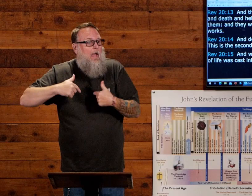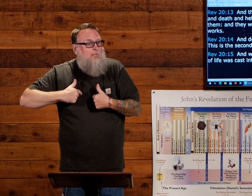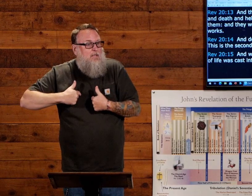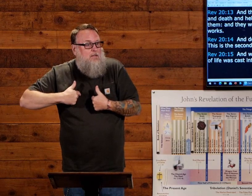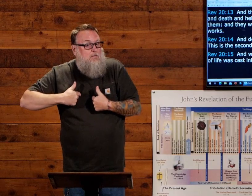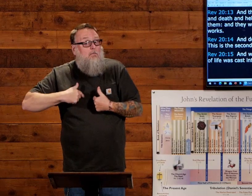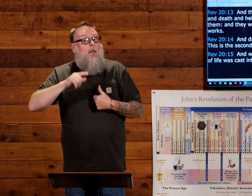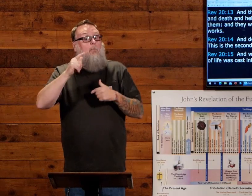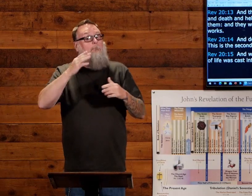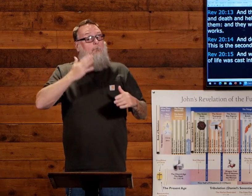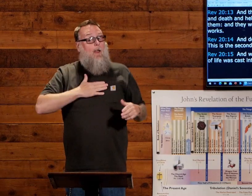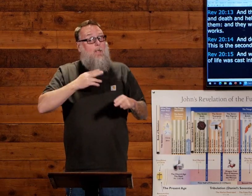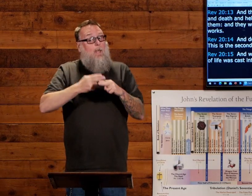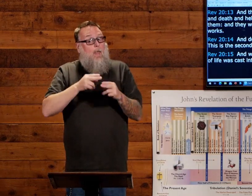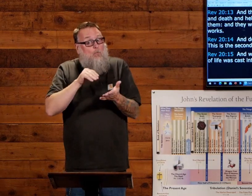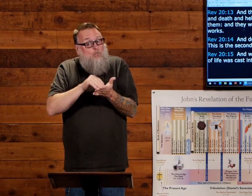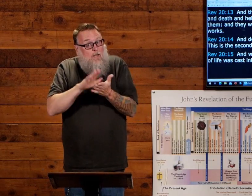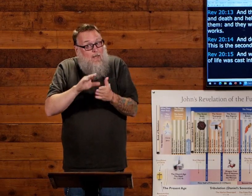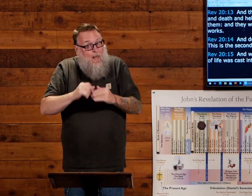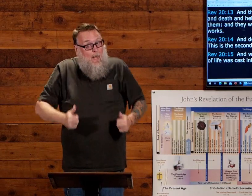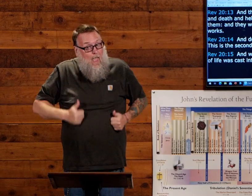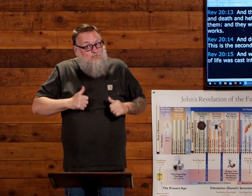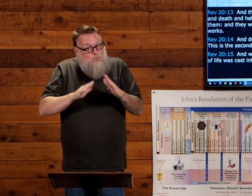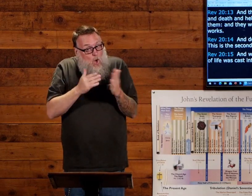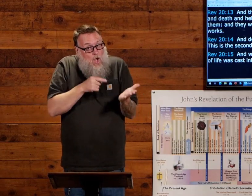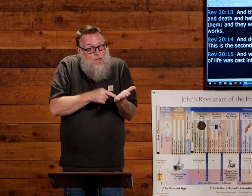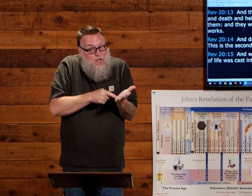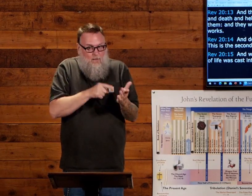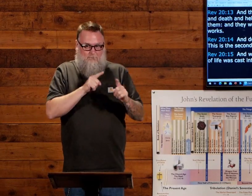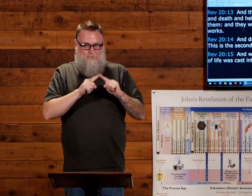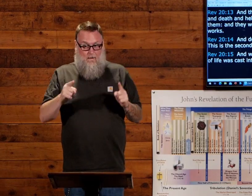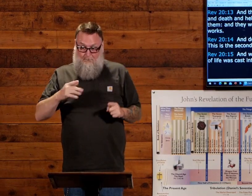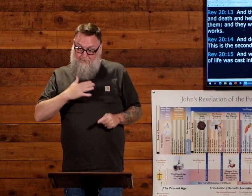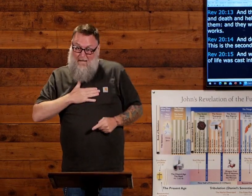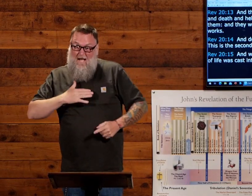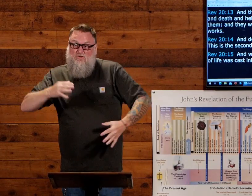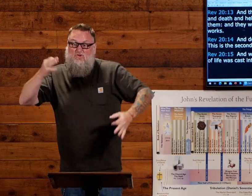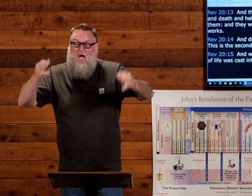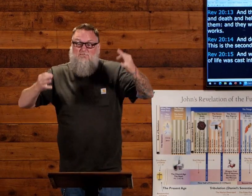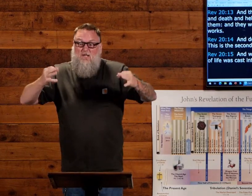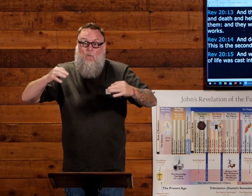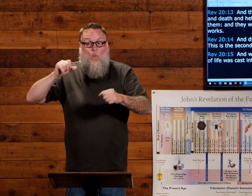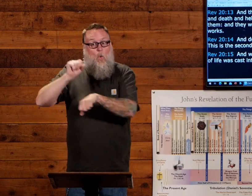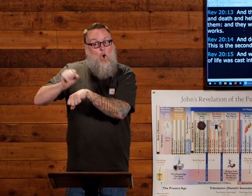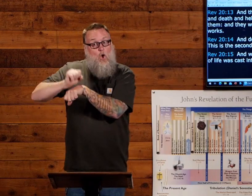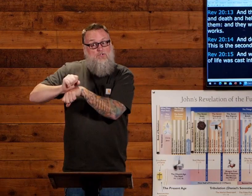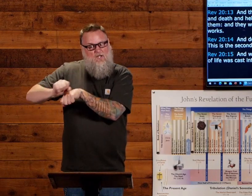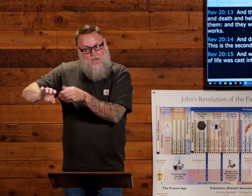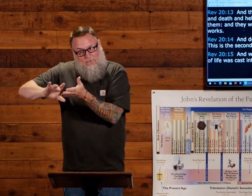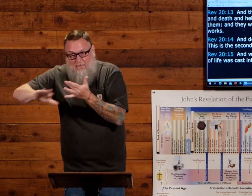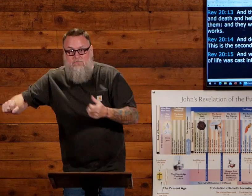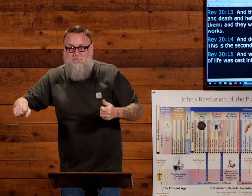and he purifies us. My name has been recorded in the book of life, but my judgment of my